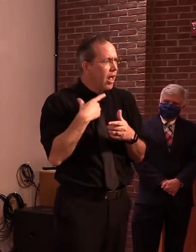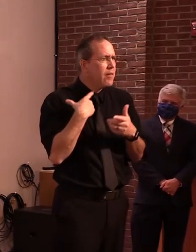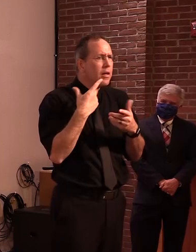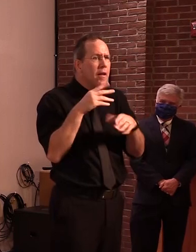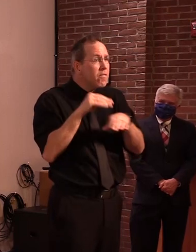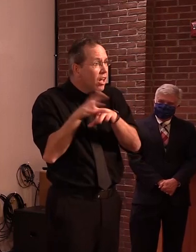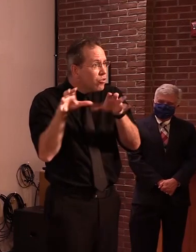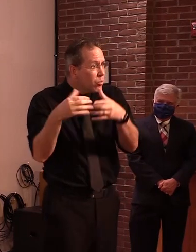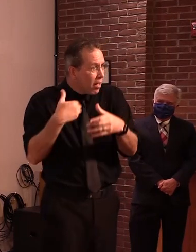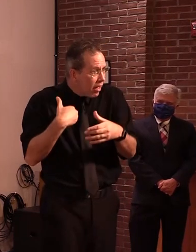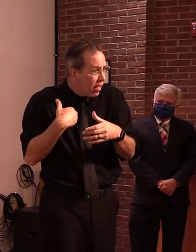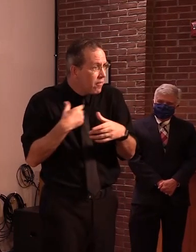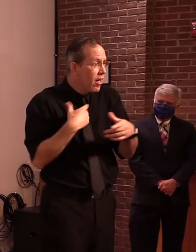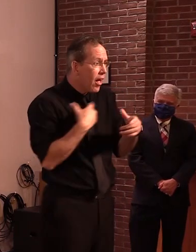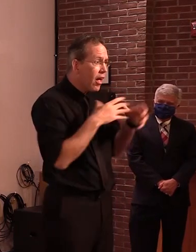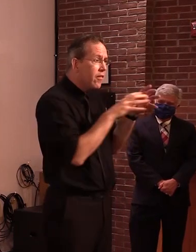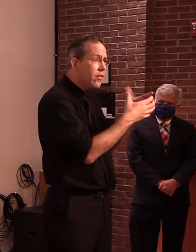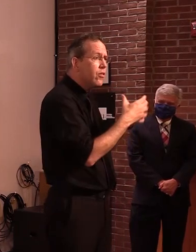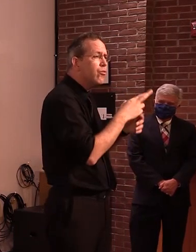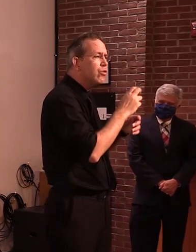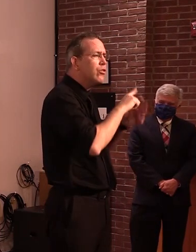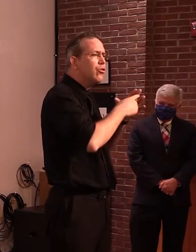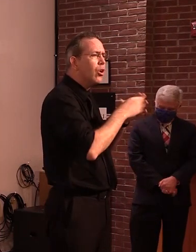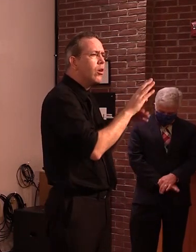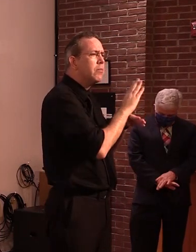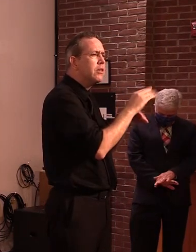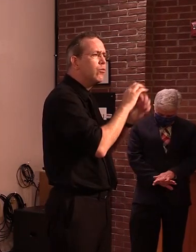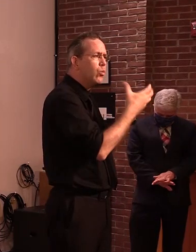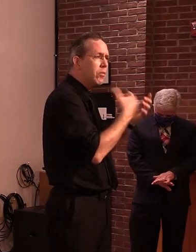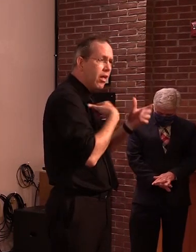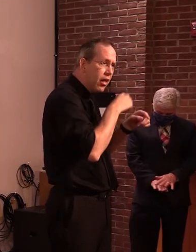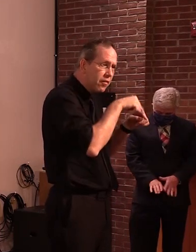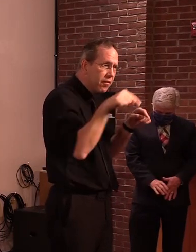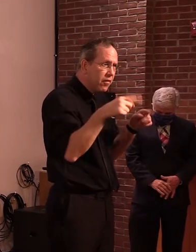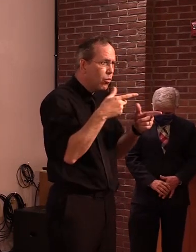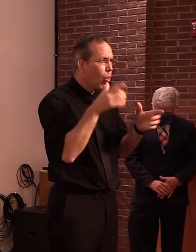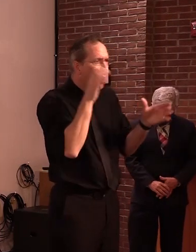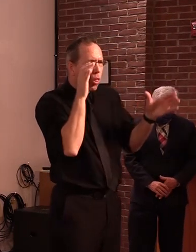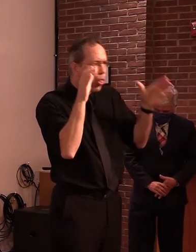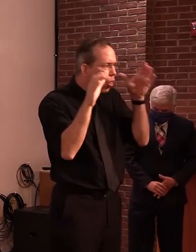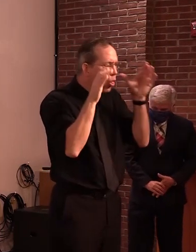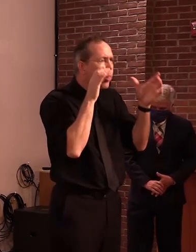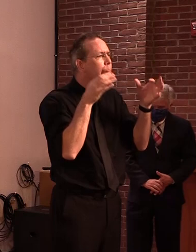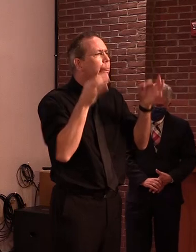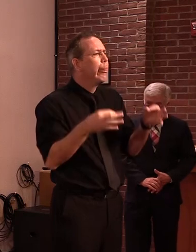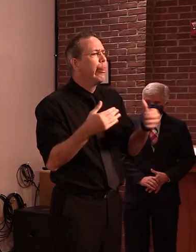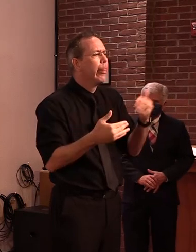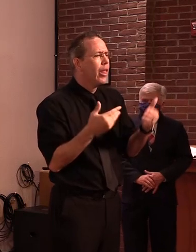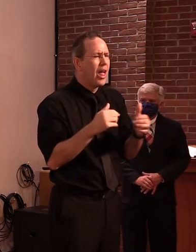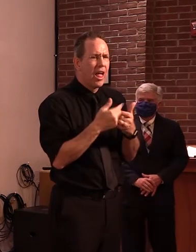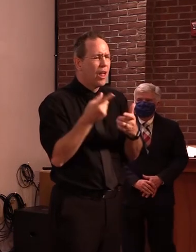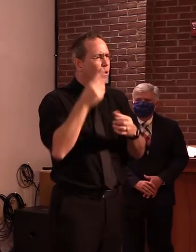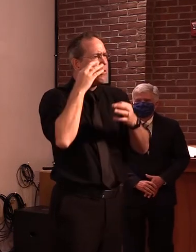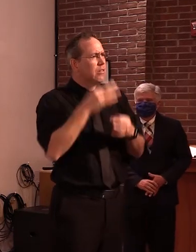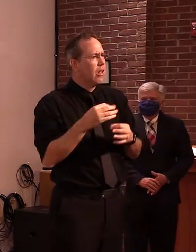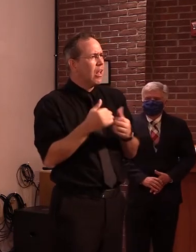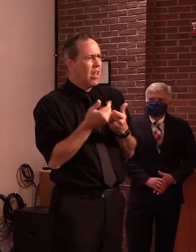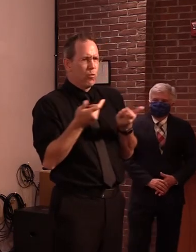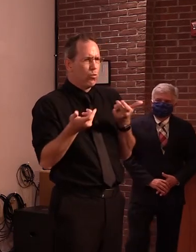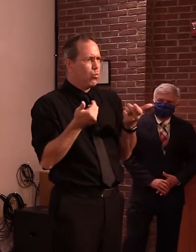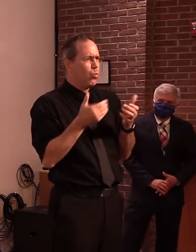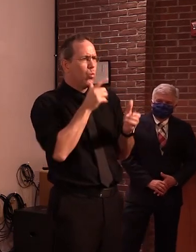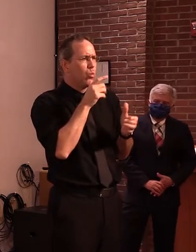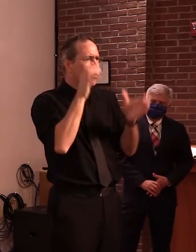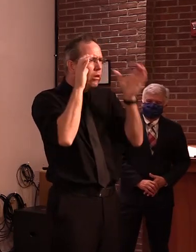Committee, Dr. Levine, and how these things change when the advisory committees are in place to